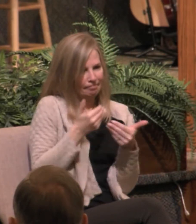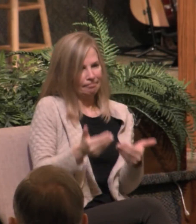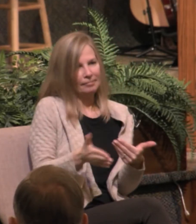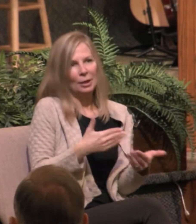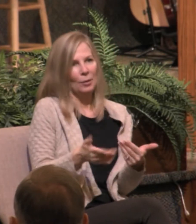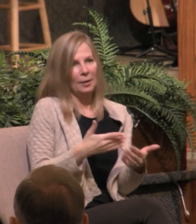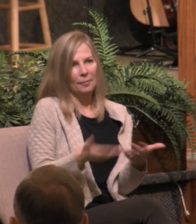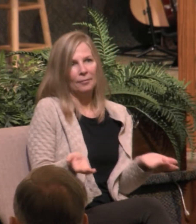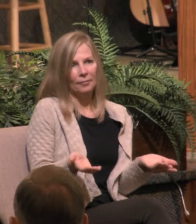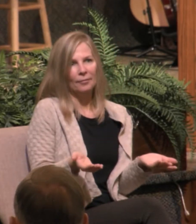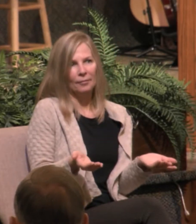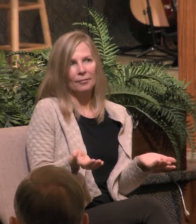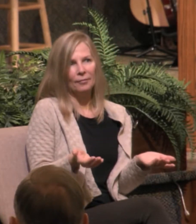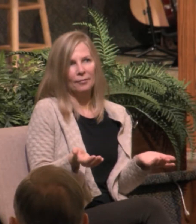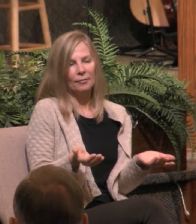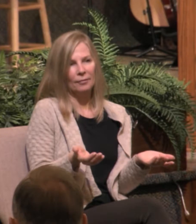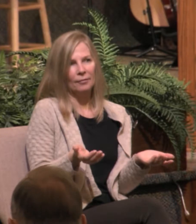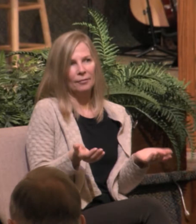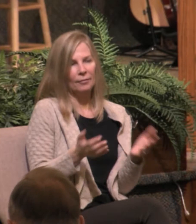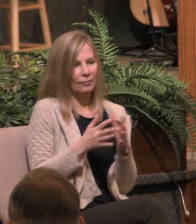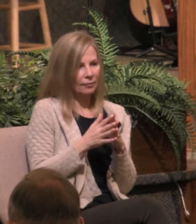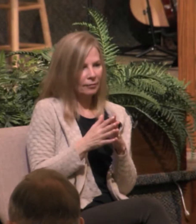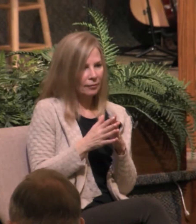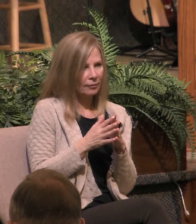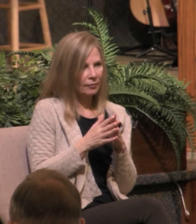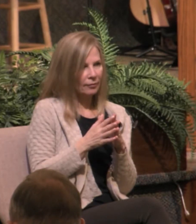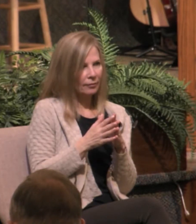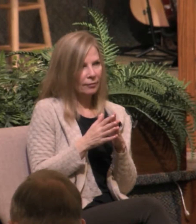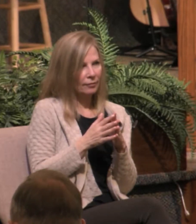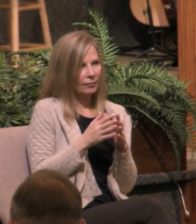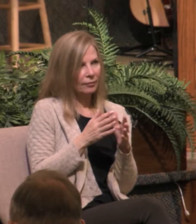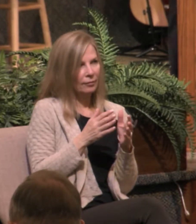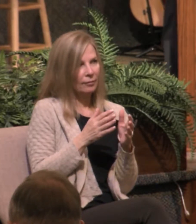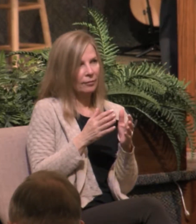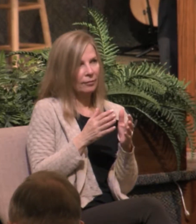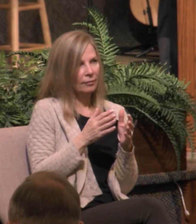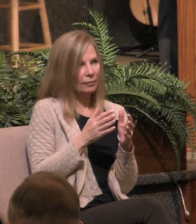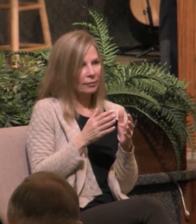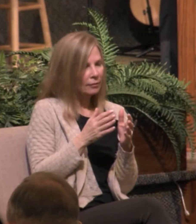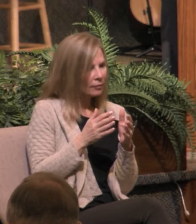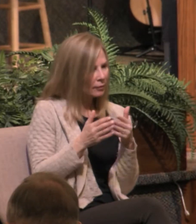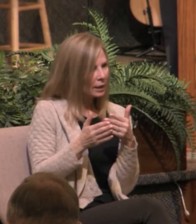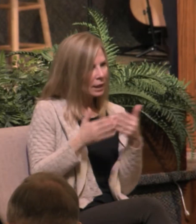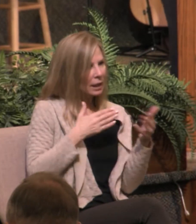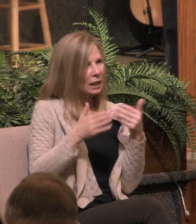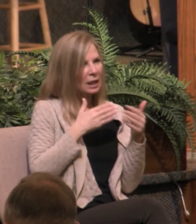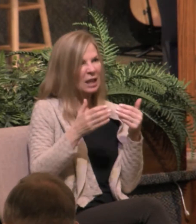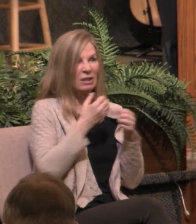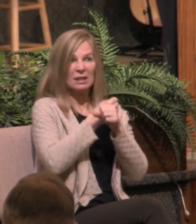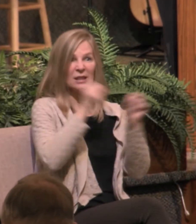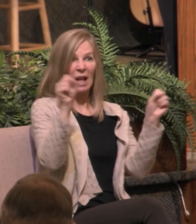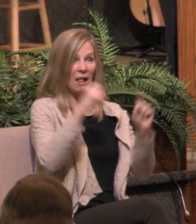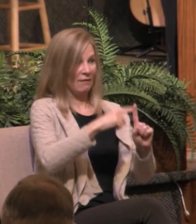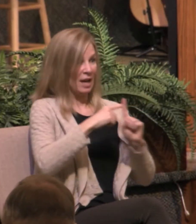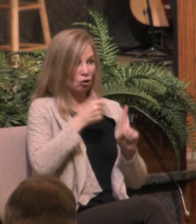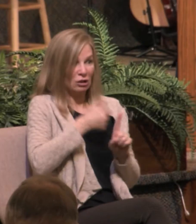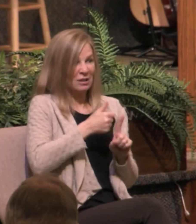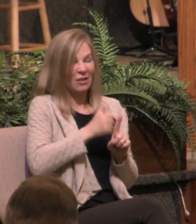And let me stop. It's not the end of my sermon, but it's a natural place to say it. Even what we believe is salvation doesn't make sense to the